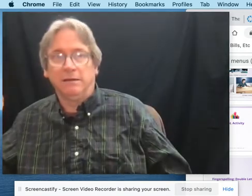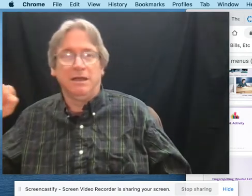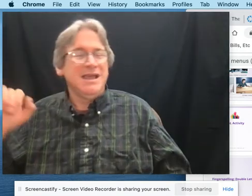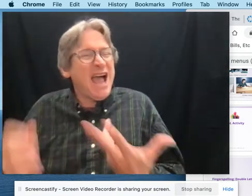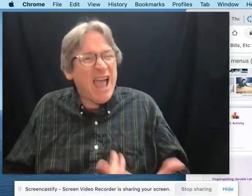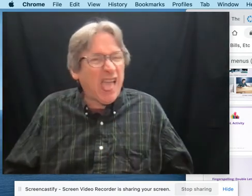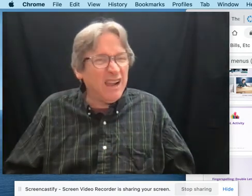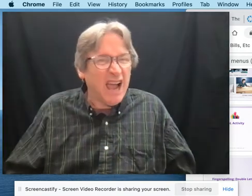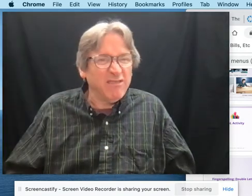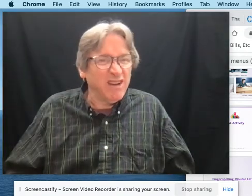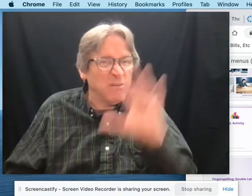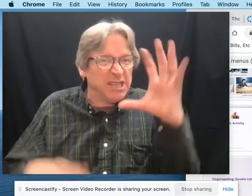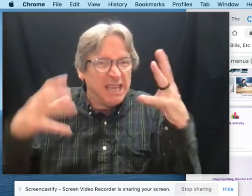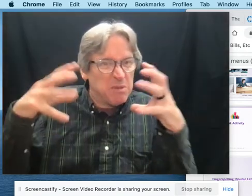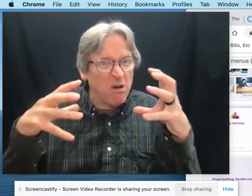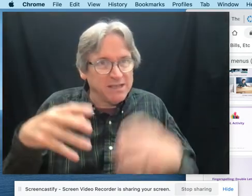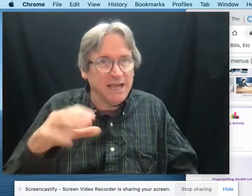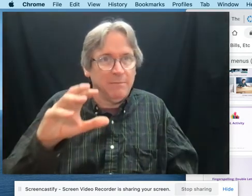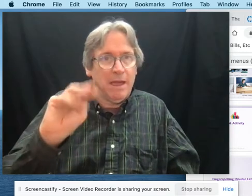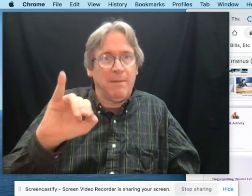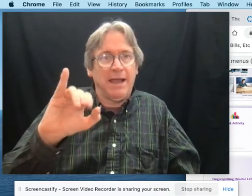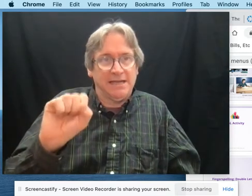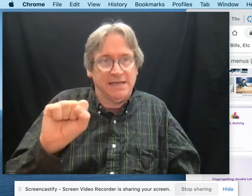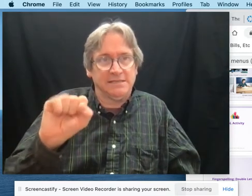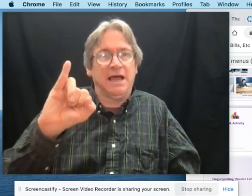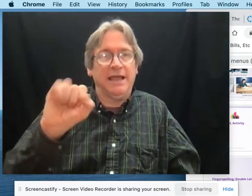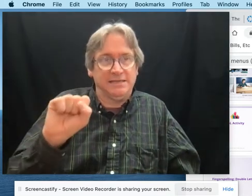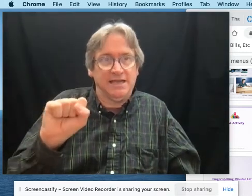M-I-S-S-I-S-S-I-P-P-I. I would keep them all the same.